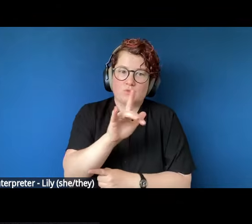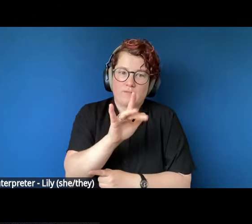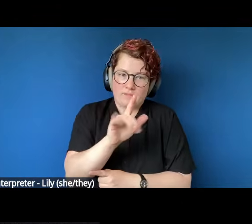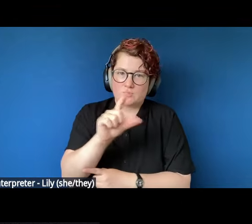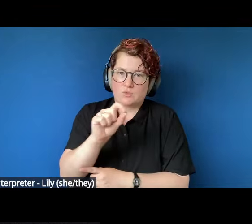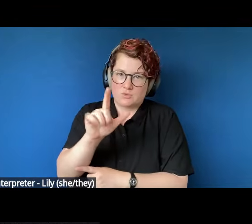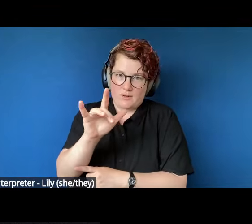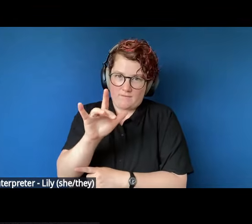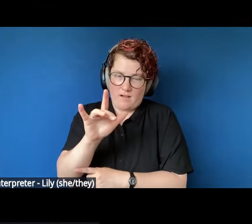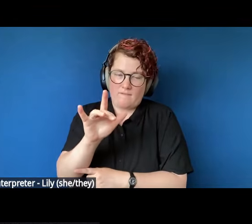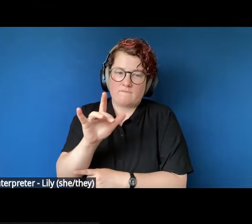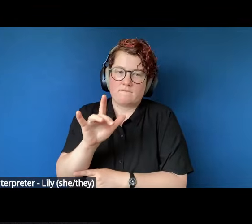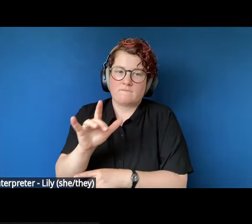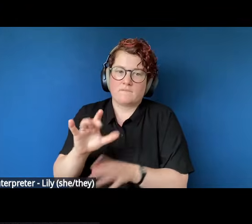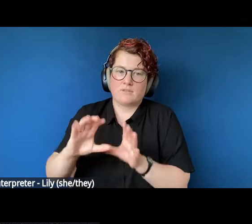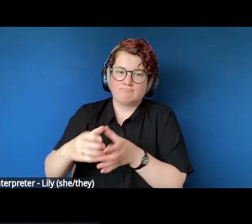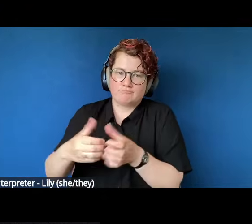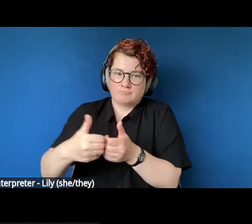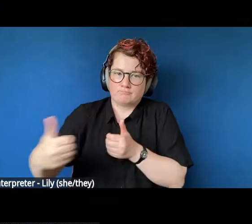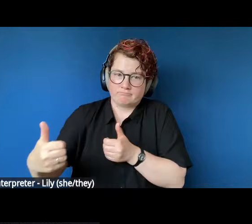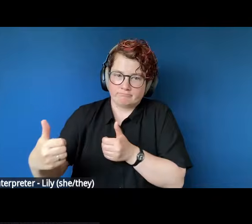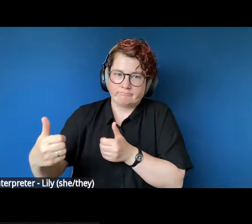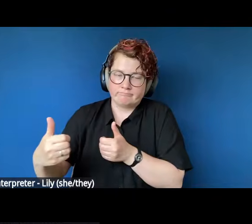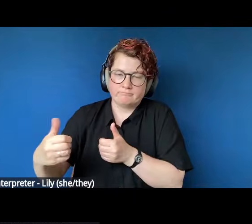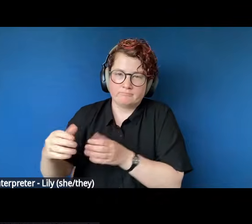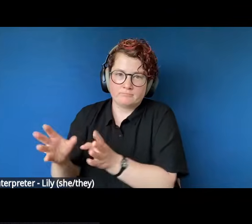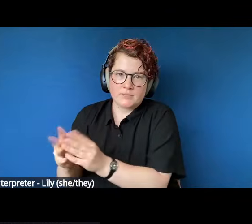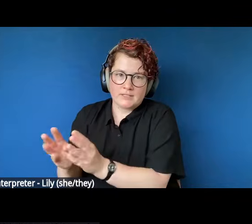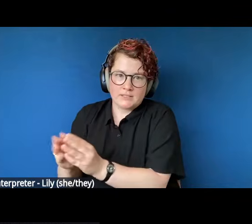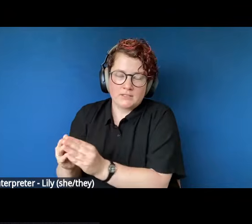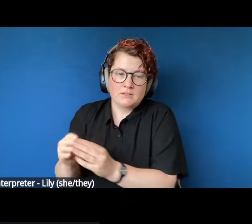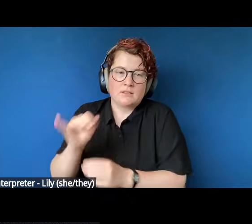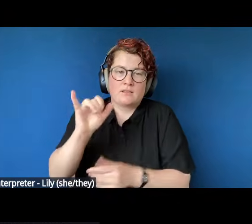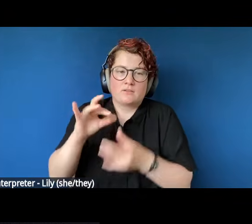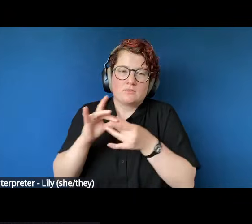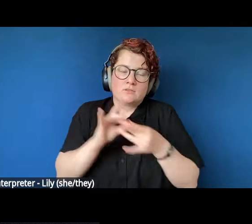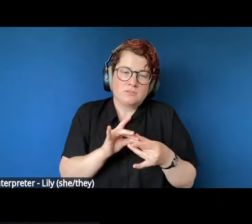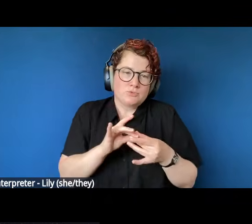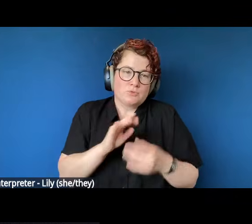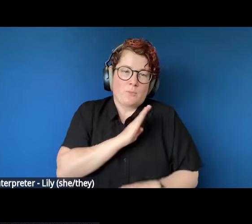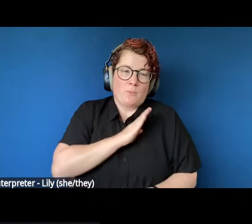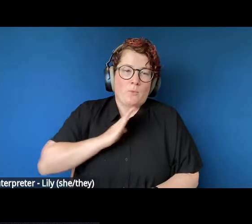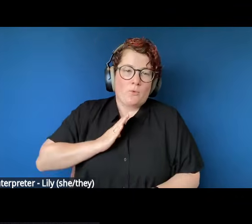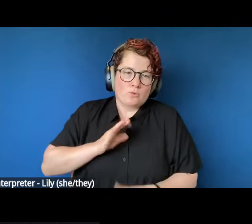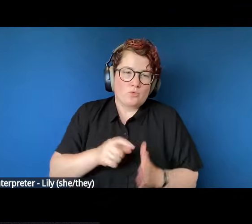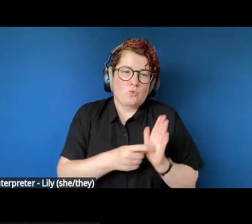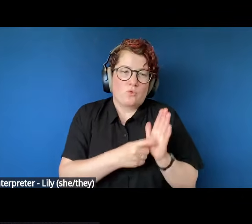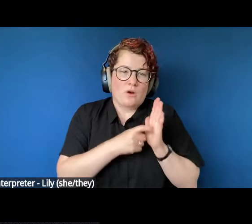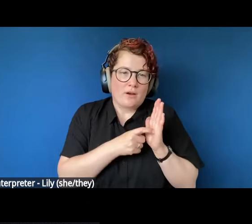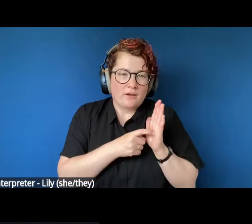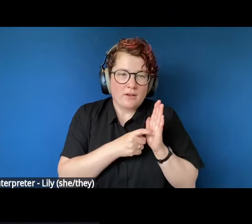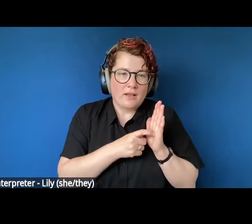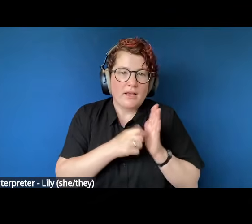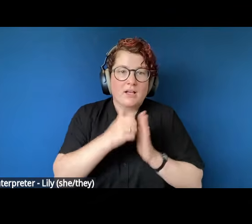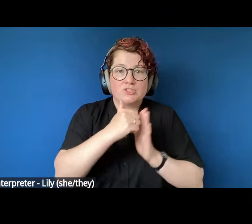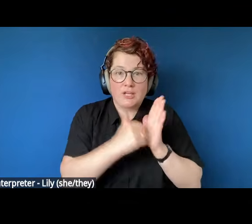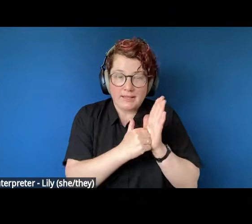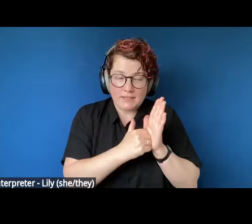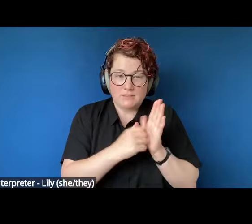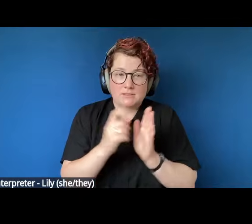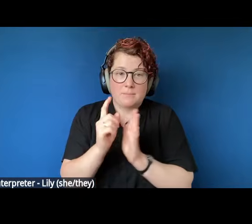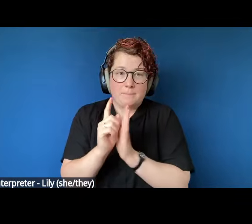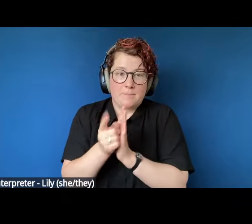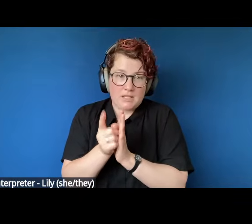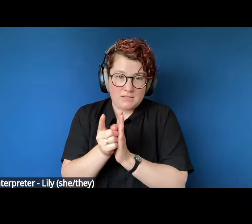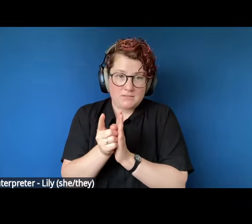camera, that relates to the board's requiring both agendas, minutes